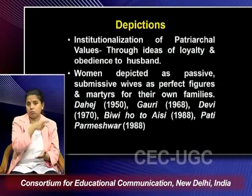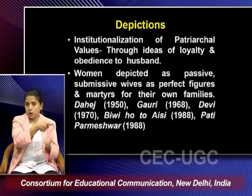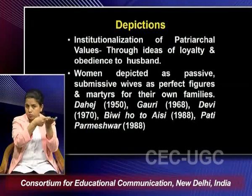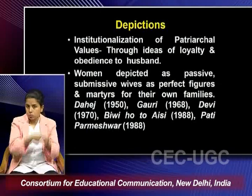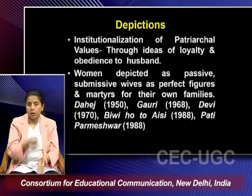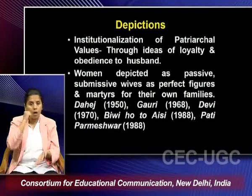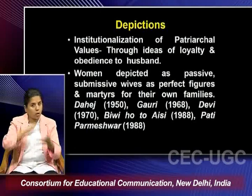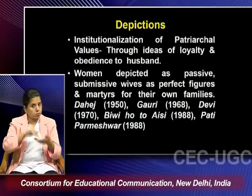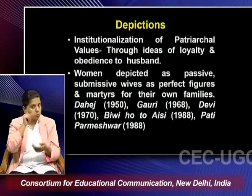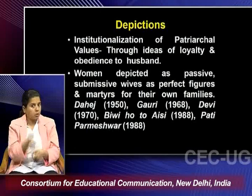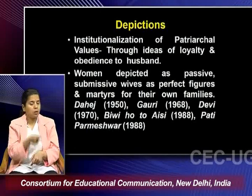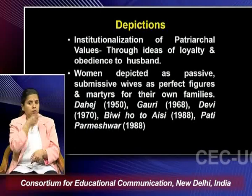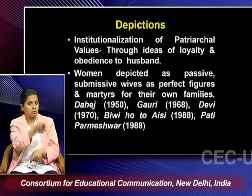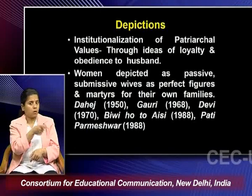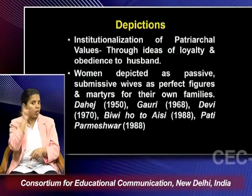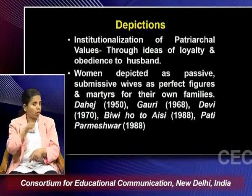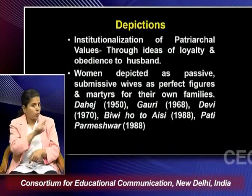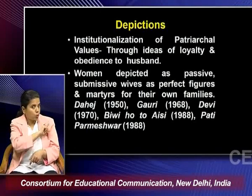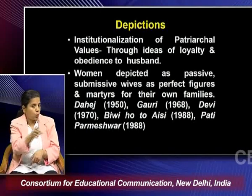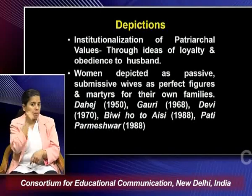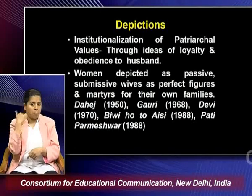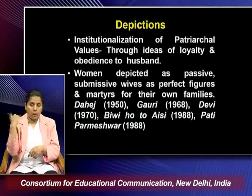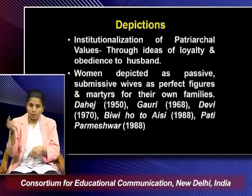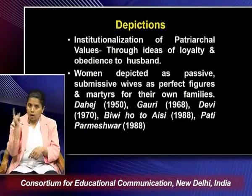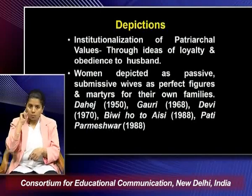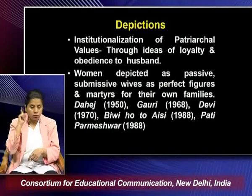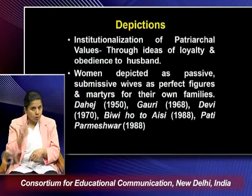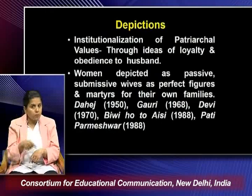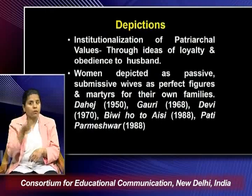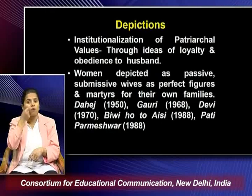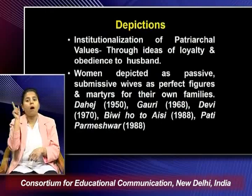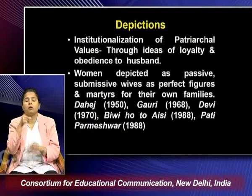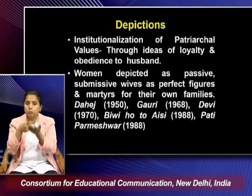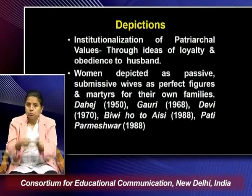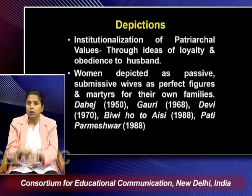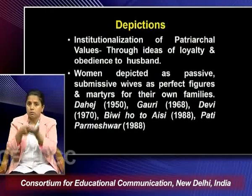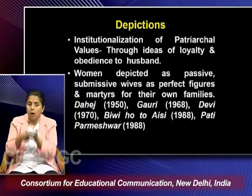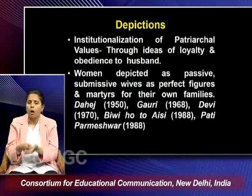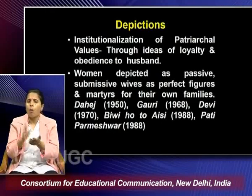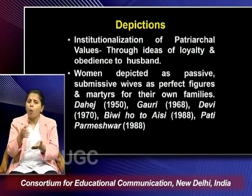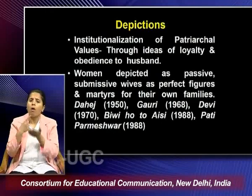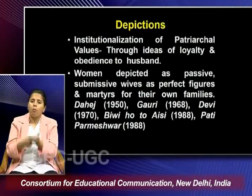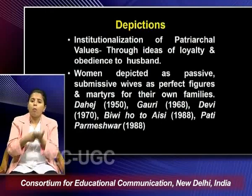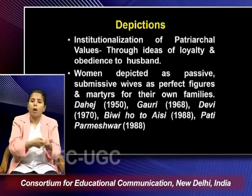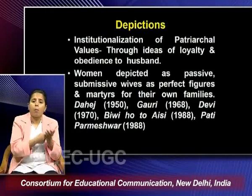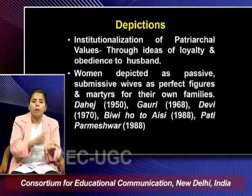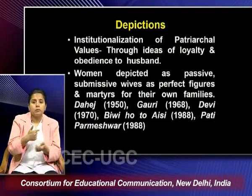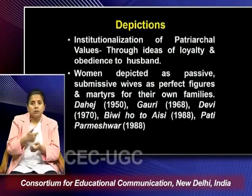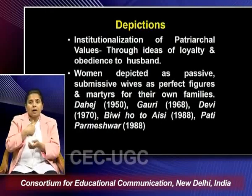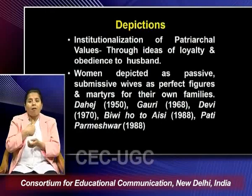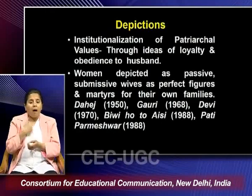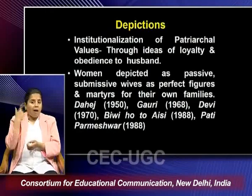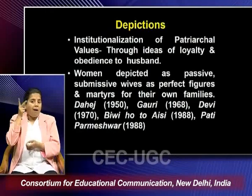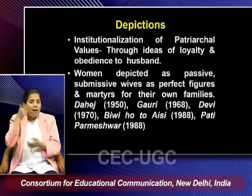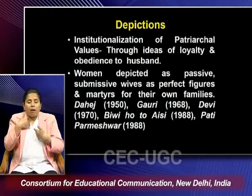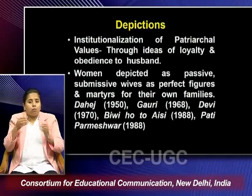husbands. They also have to listen to their brothers and fathers. All of them, they have to listen within the family